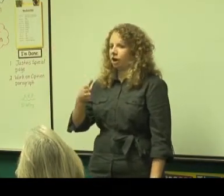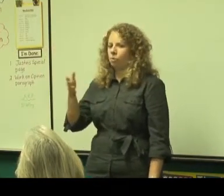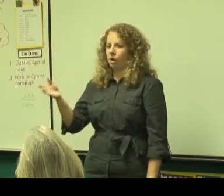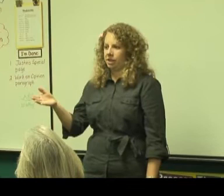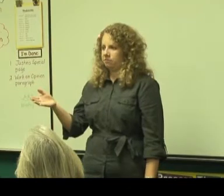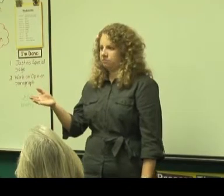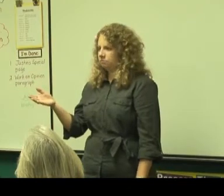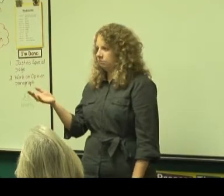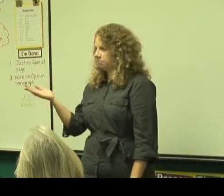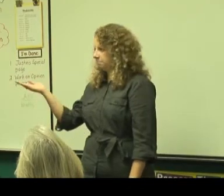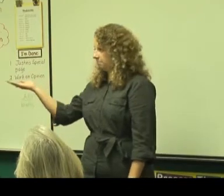Forgot what?